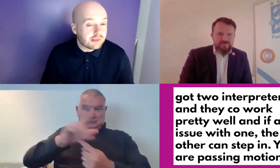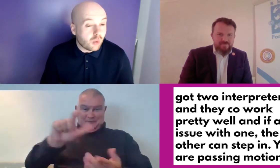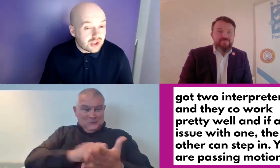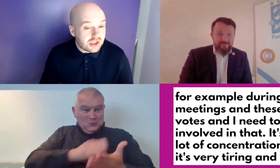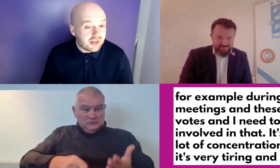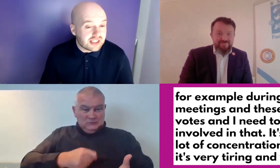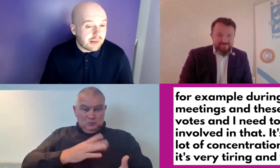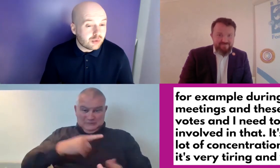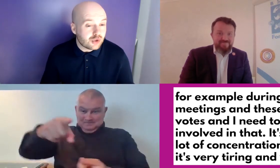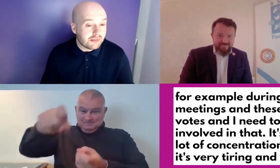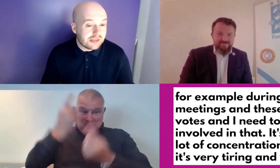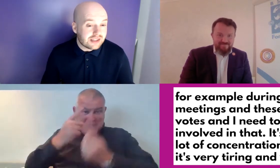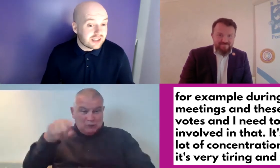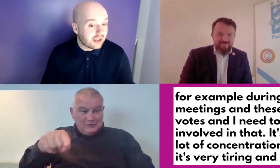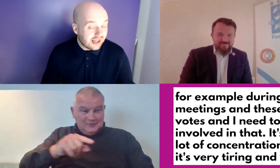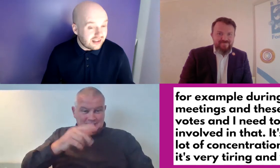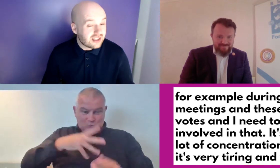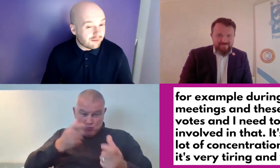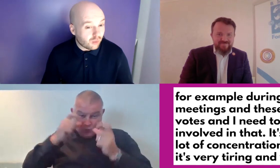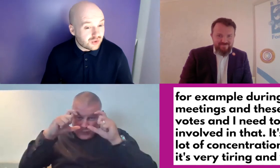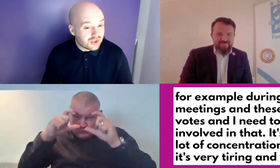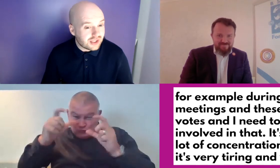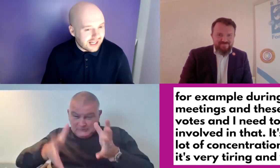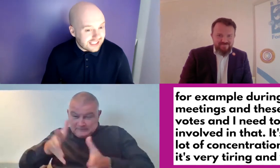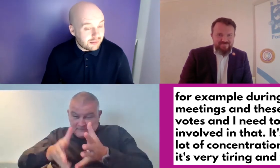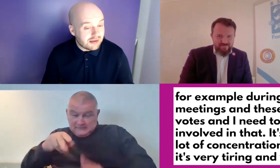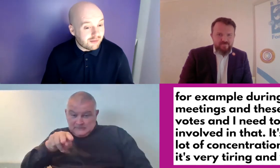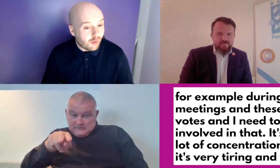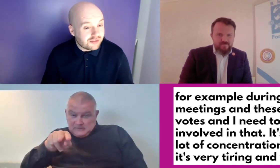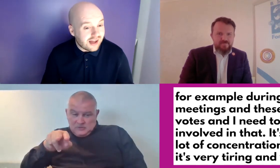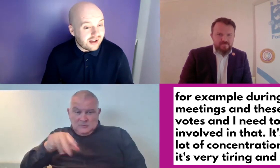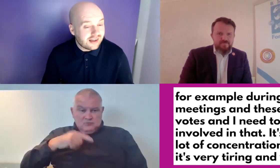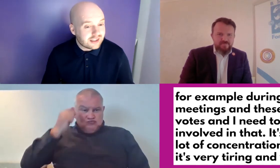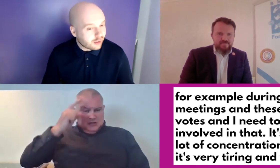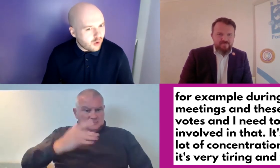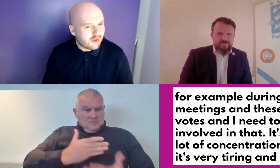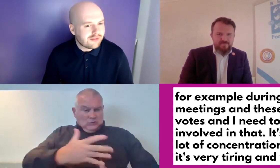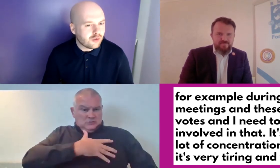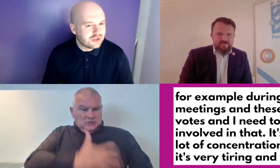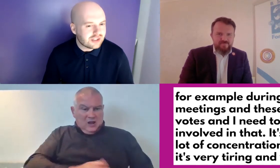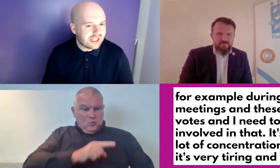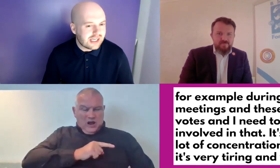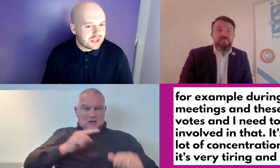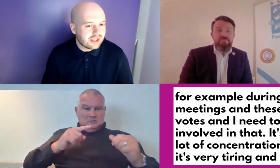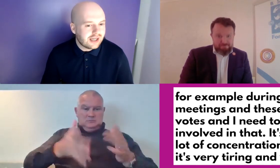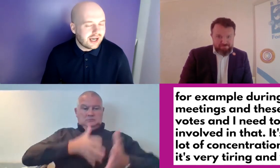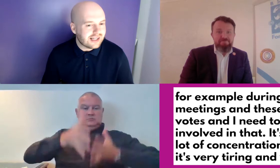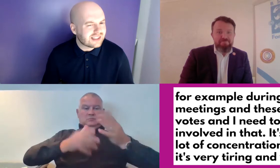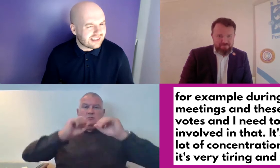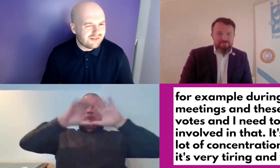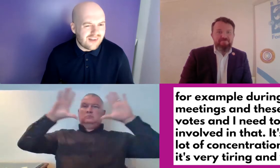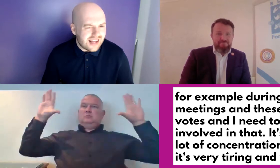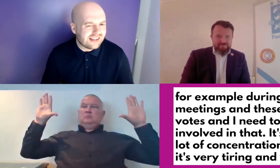passing motions, for example, during meetings, and these are votes, and I need to be involved in that. It's a lot of concentration, and